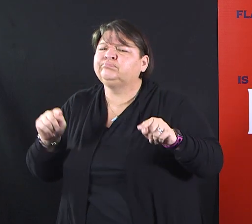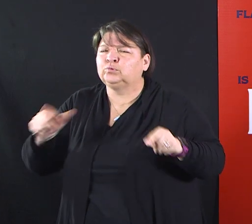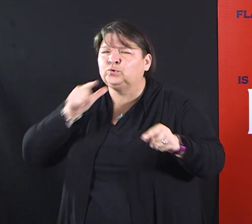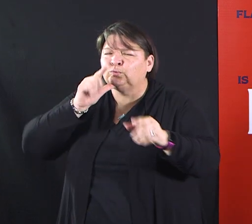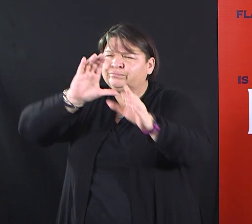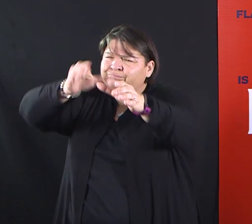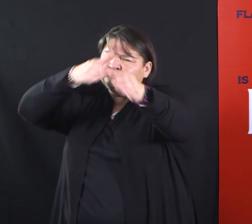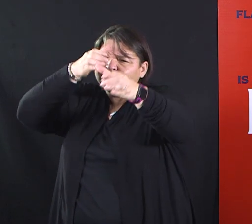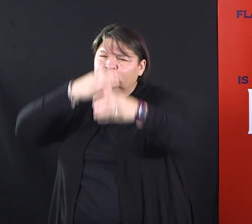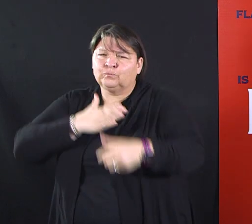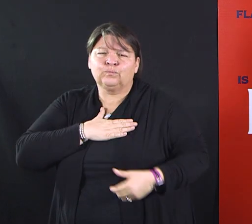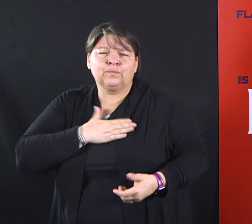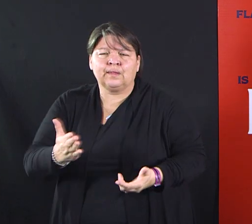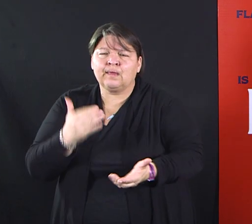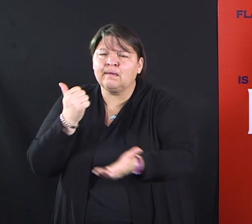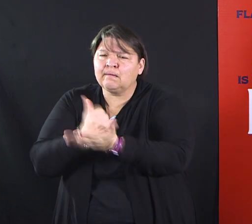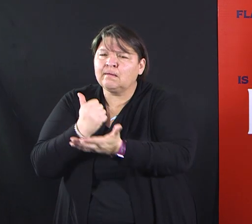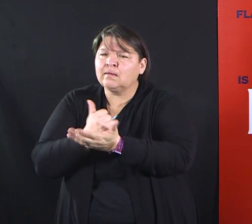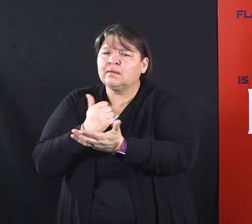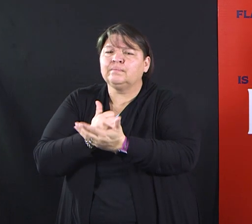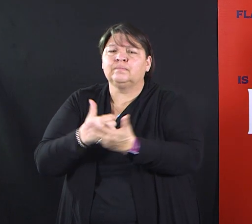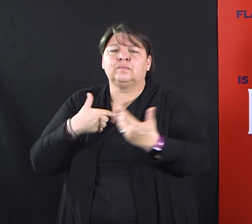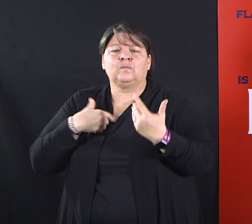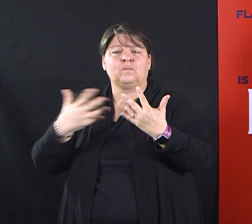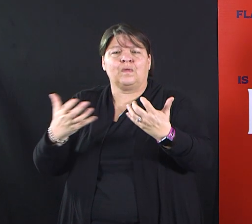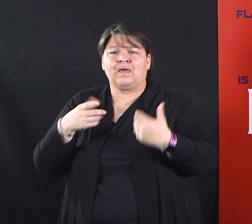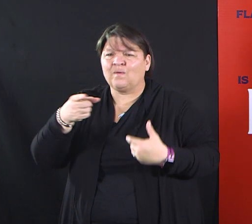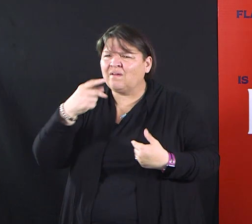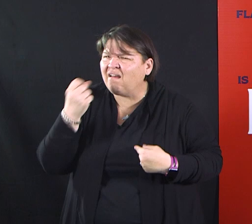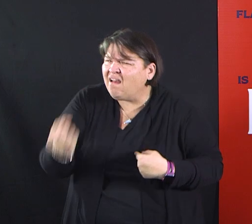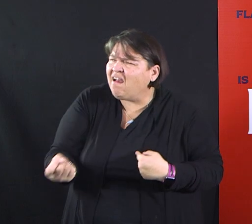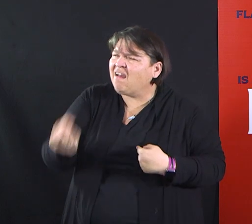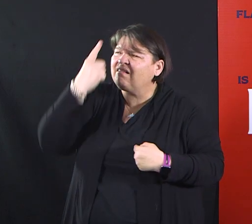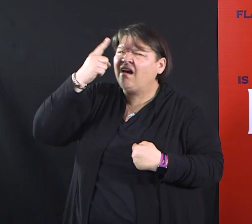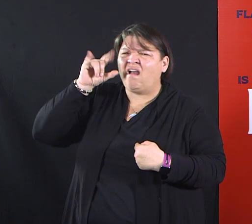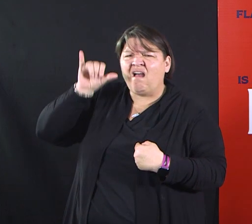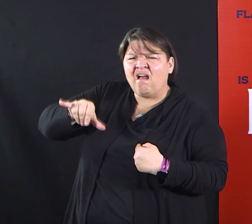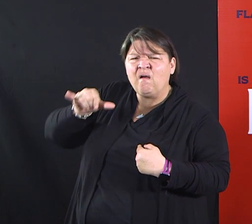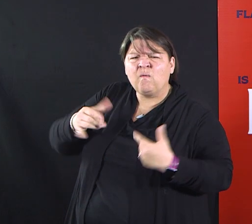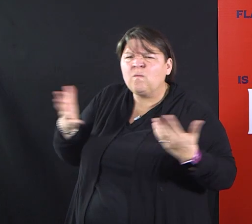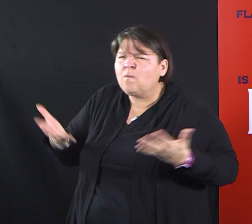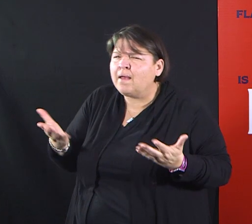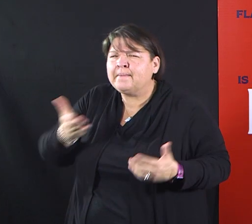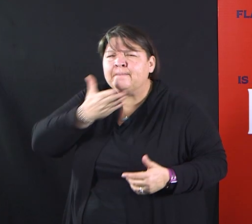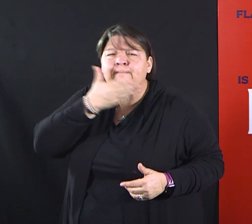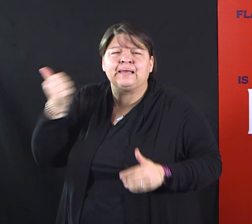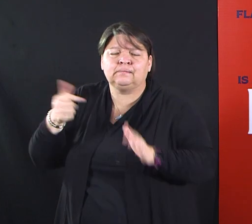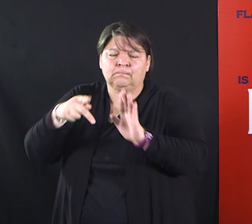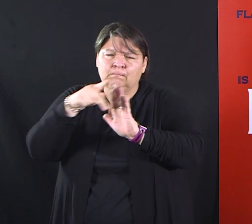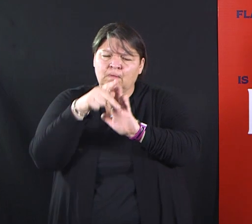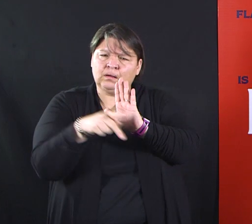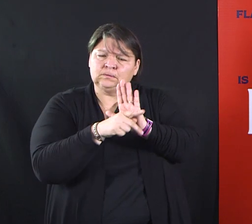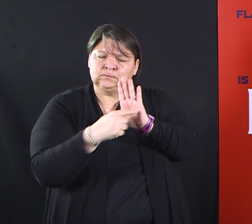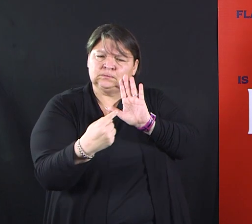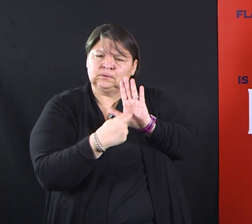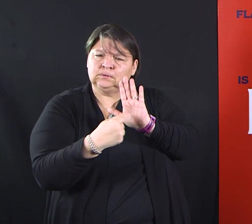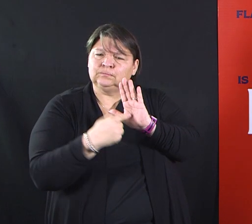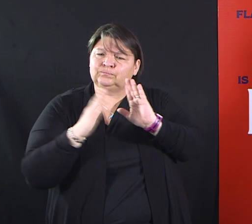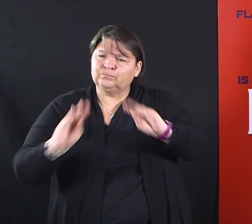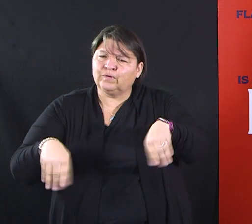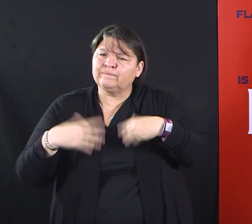understanding of the economic impacts and to provide some policy recommendations to our city council as we go forward in the days and weeks